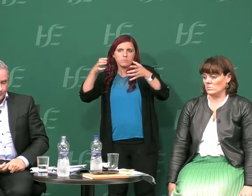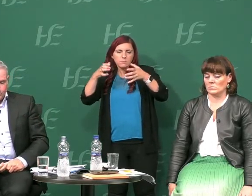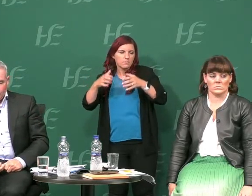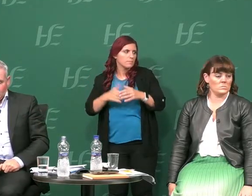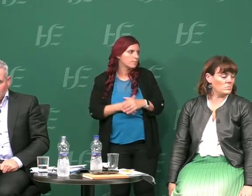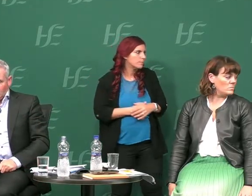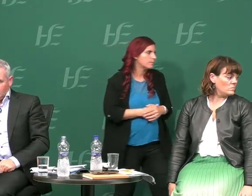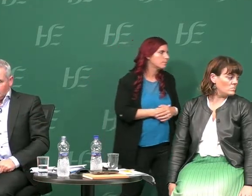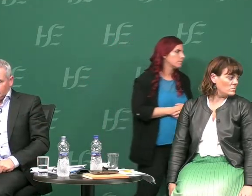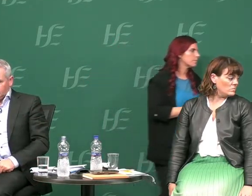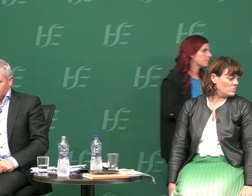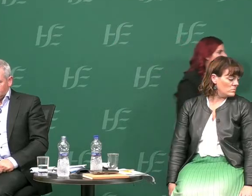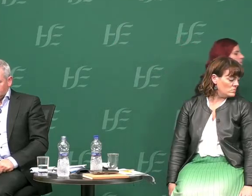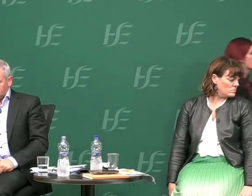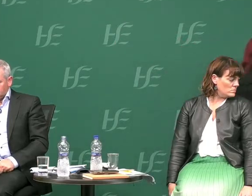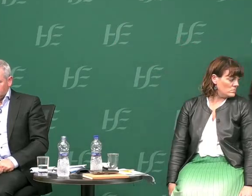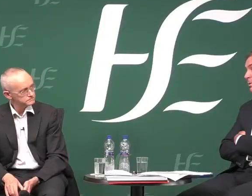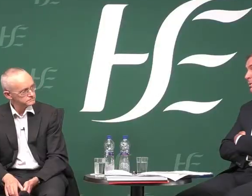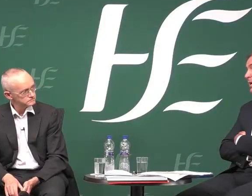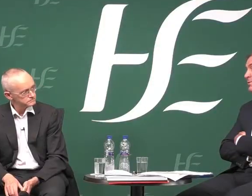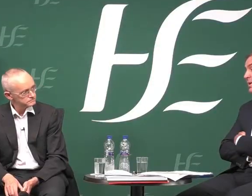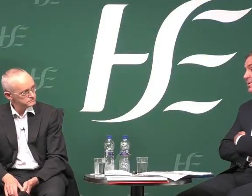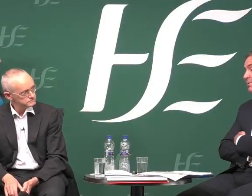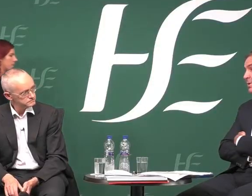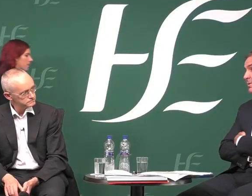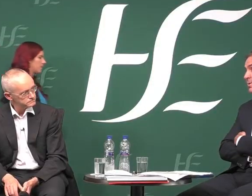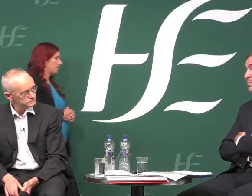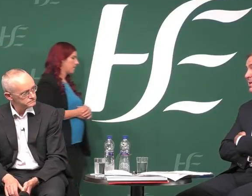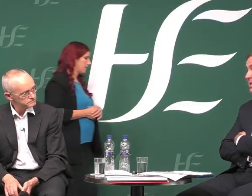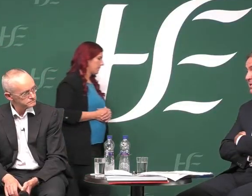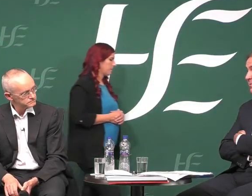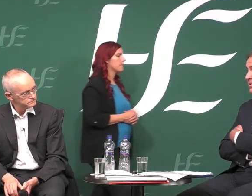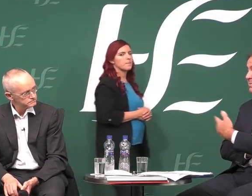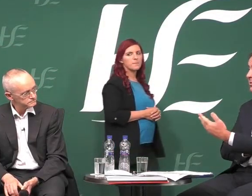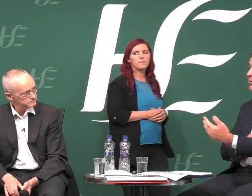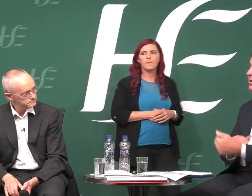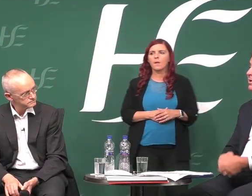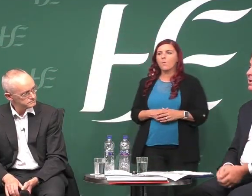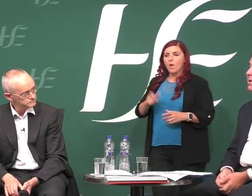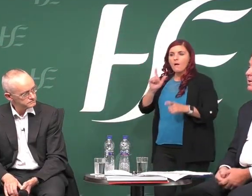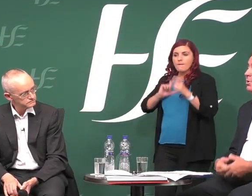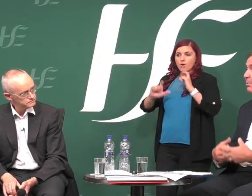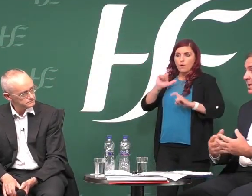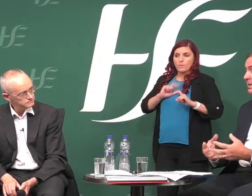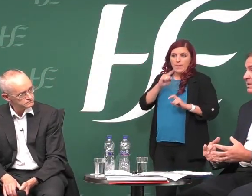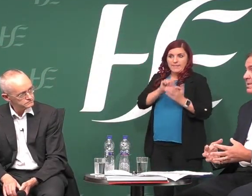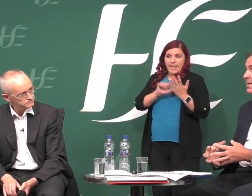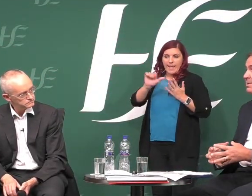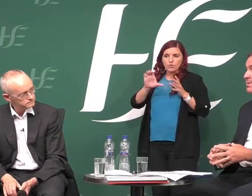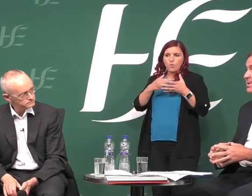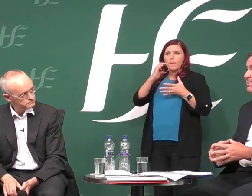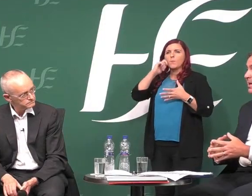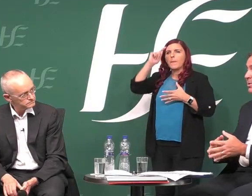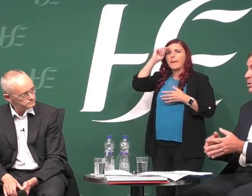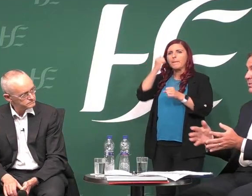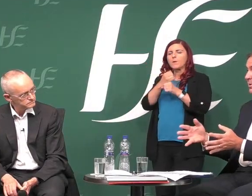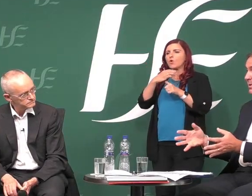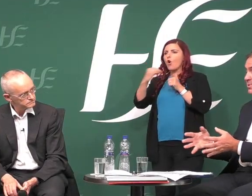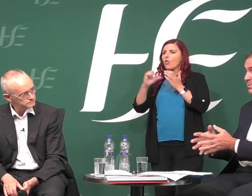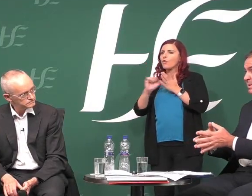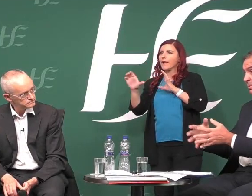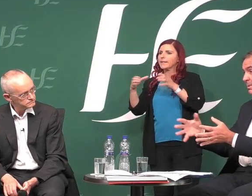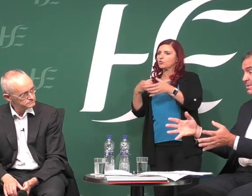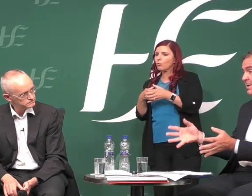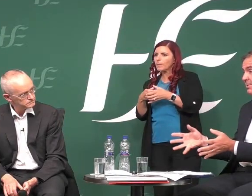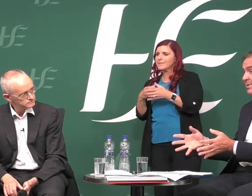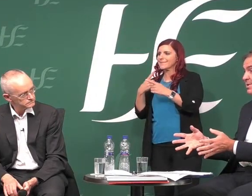15, Arthur, Paul's given the numbers, so I mean we'd be fairly comfortable where we're at relative to the other age groups. It is different because clearly, parental consent comes into play, and all of the other